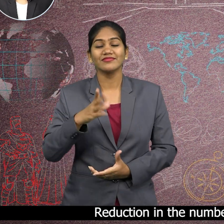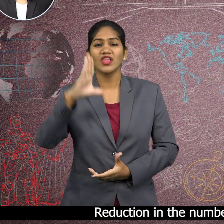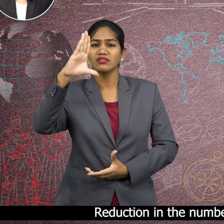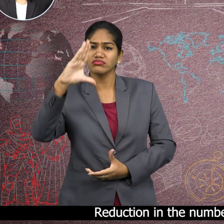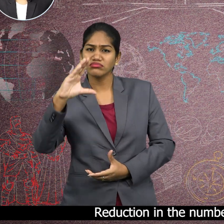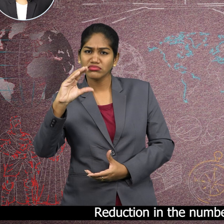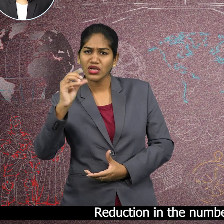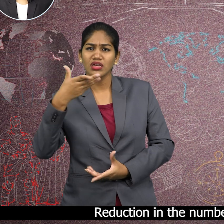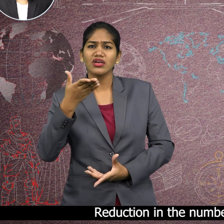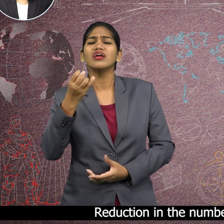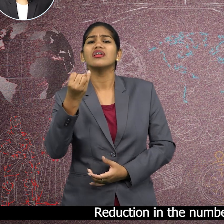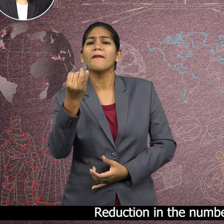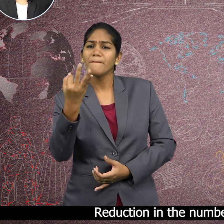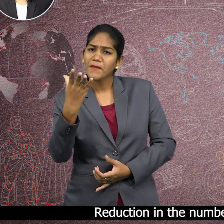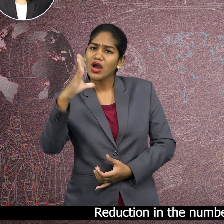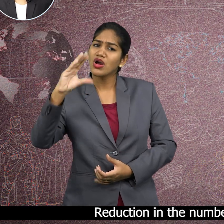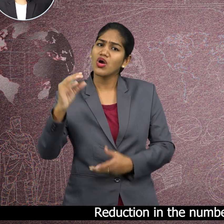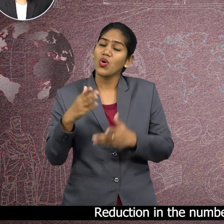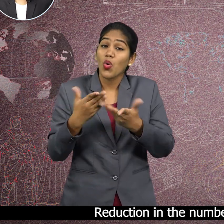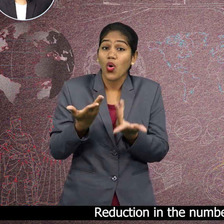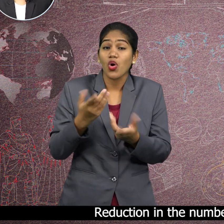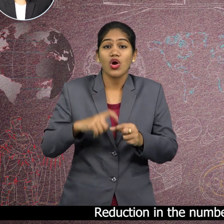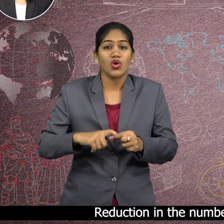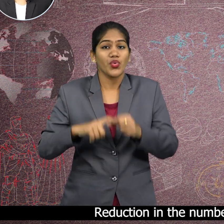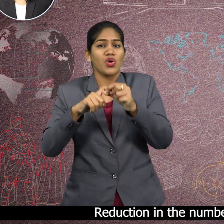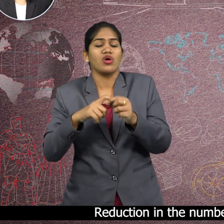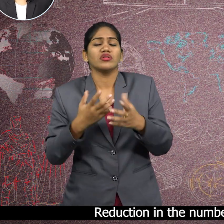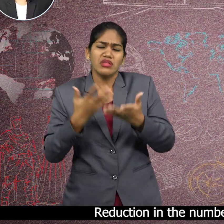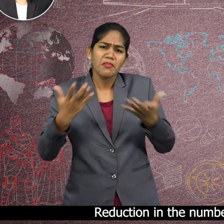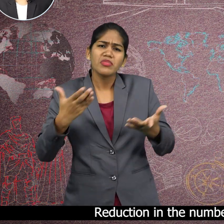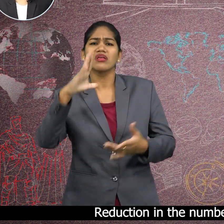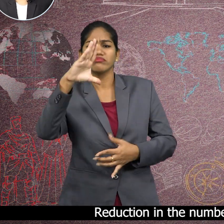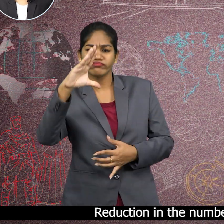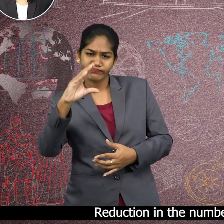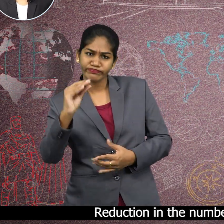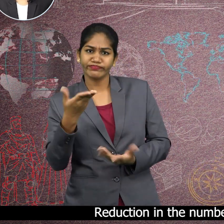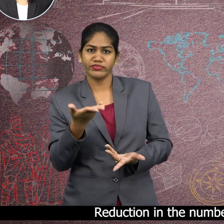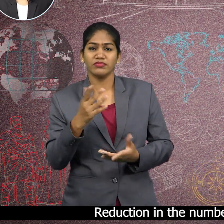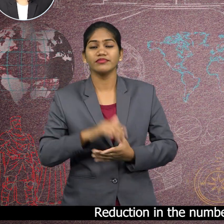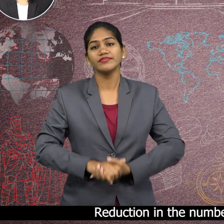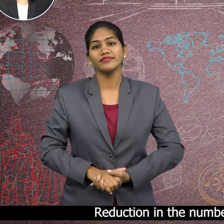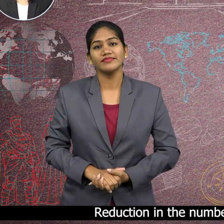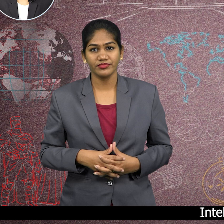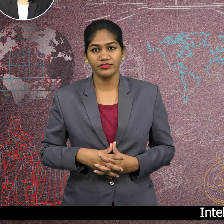reduction in the number or quantity of something.